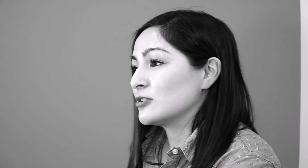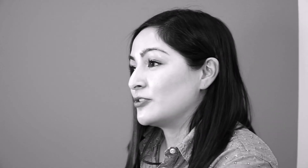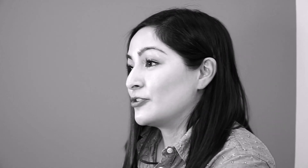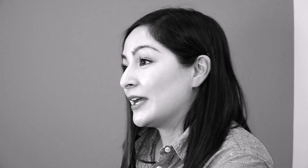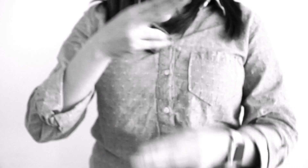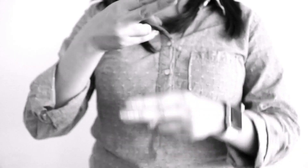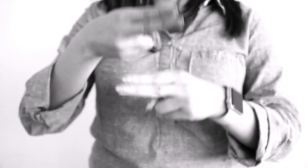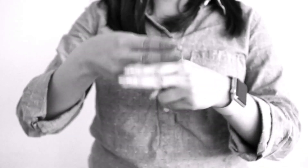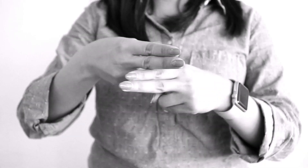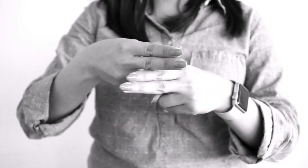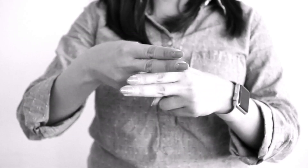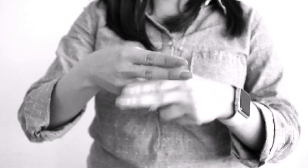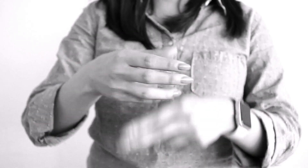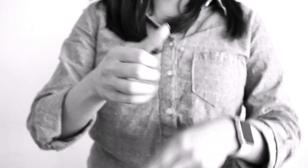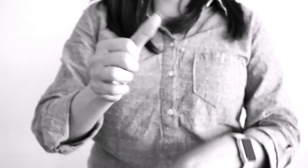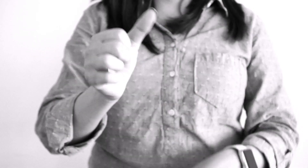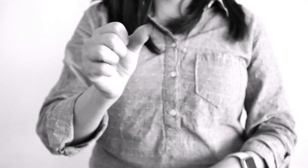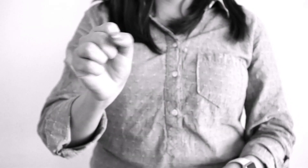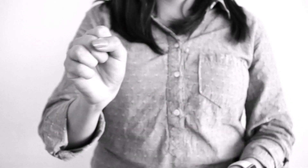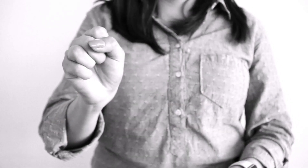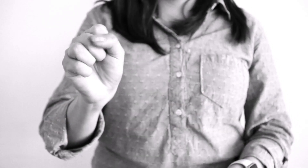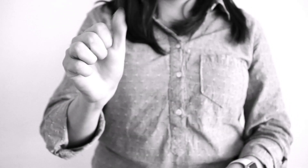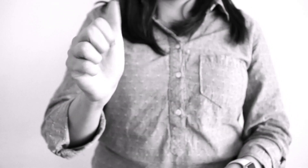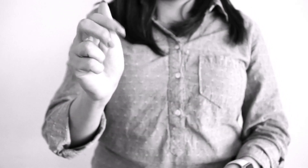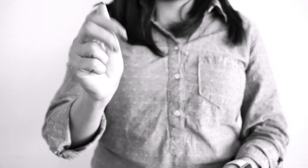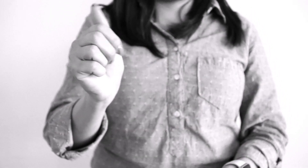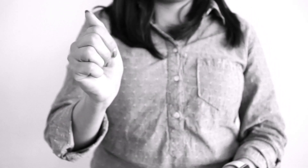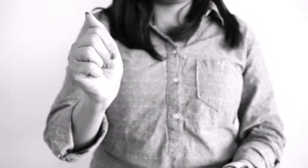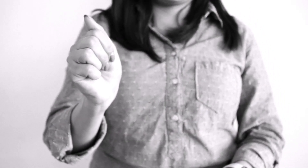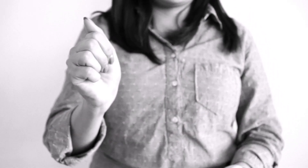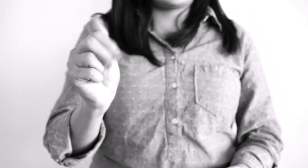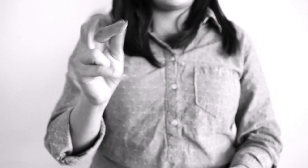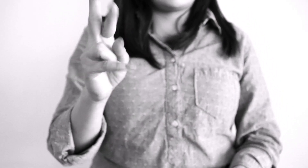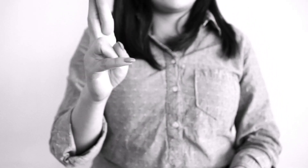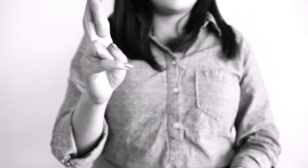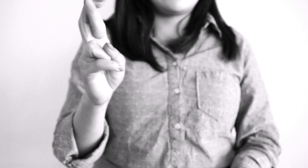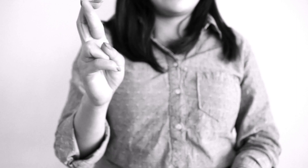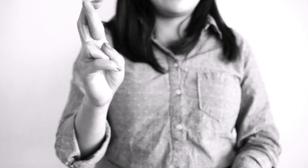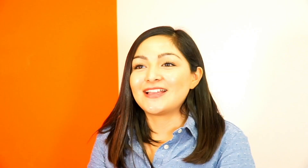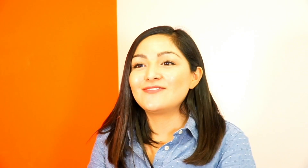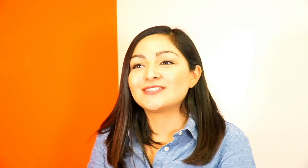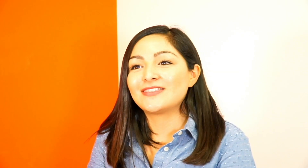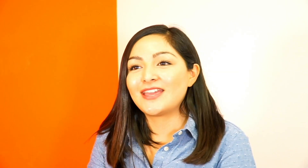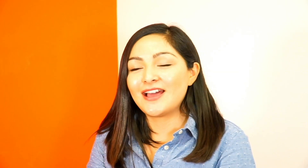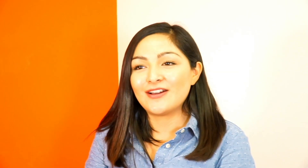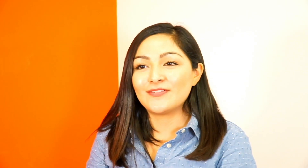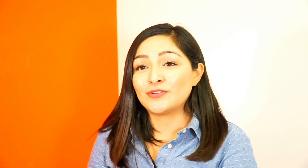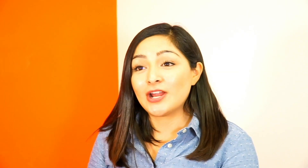to learn their language and also just be a voice for the deaf community. What I really like about TakeLessons Live is that they have a